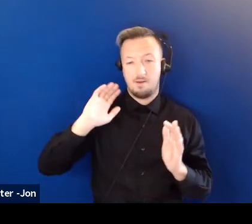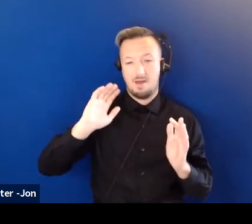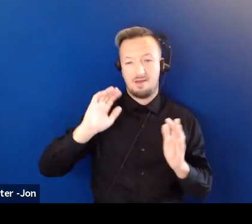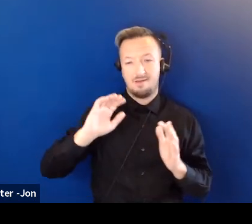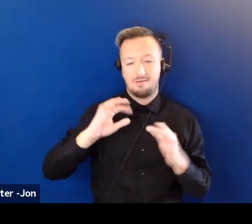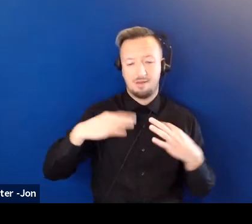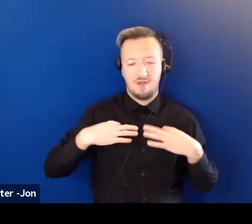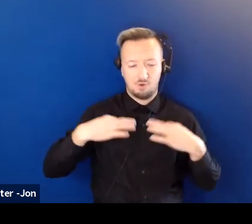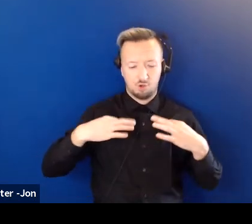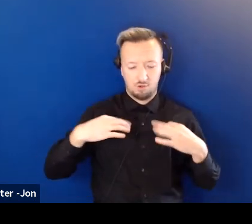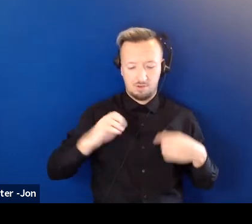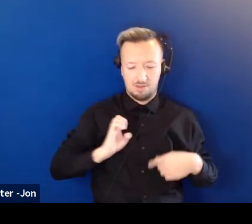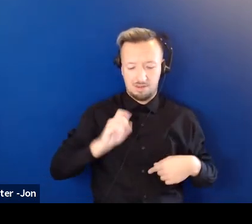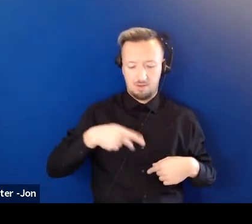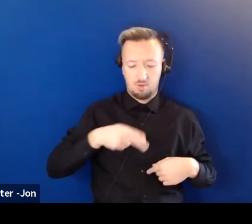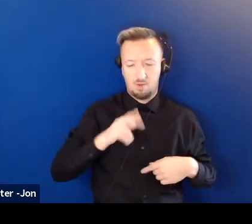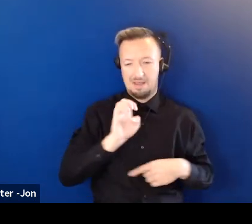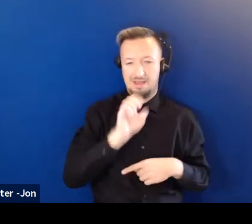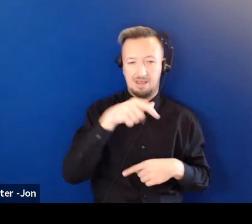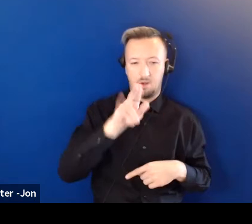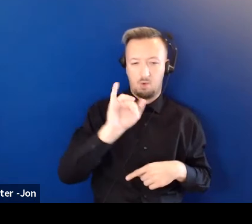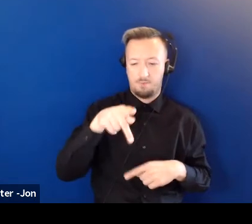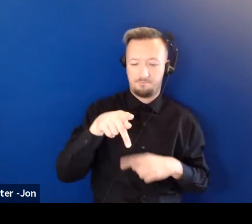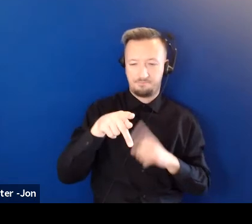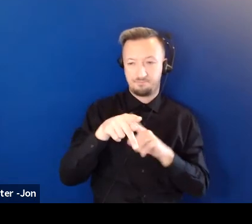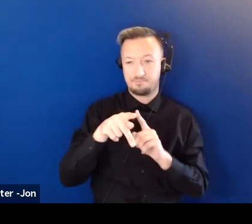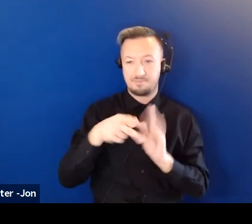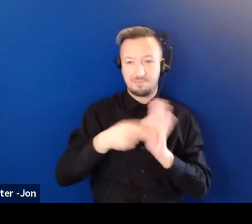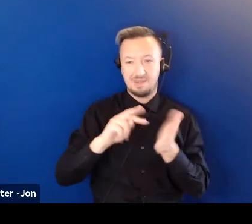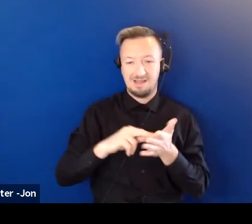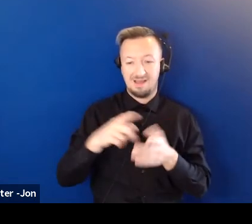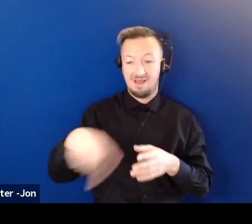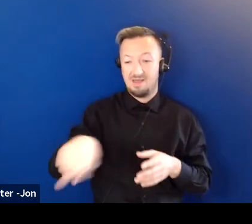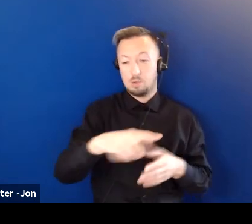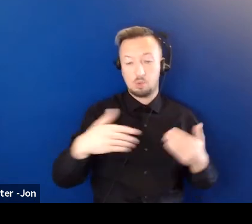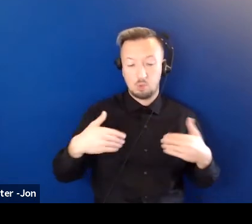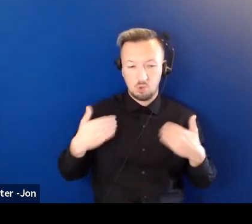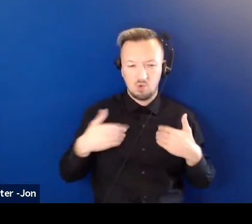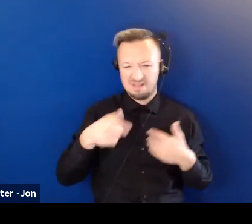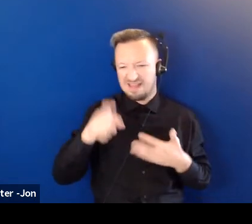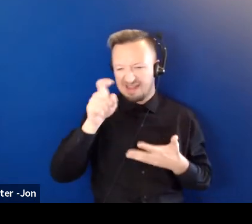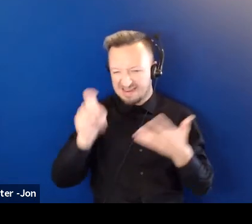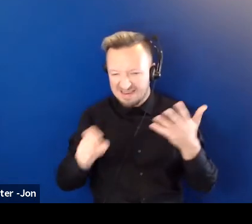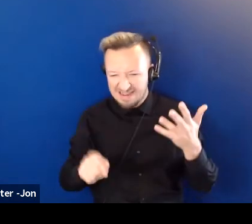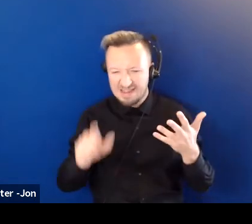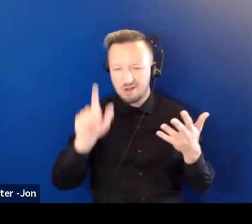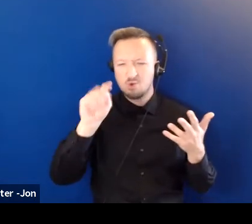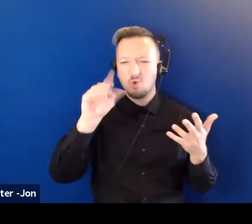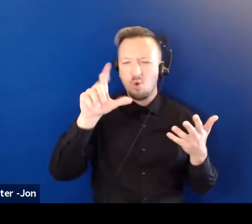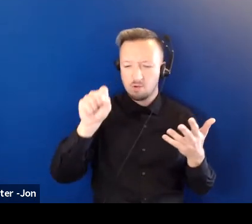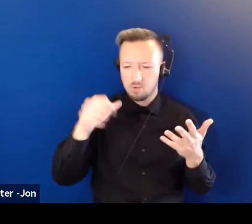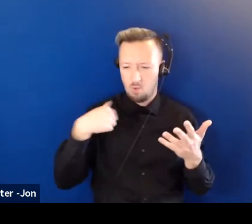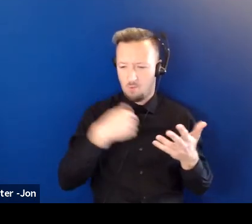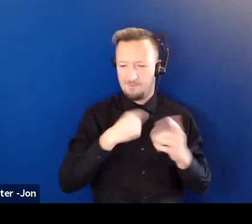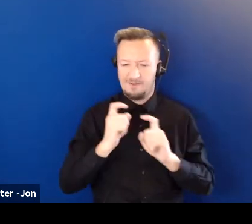like equipping youth with disabilities with the skills that they need to lead, self-advocate, and achieve